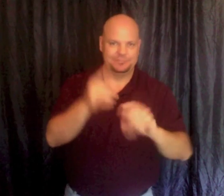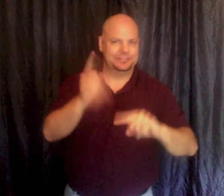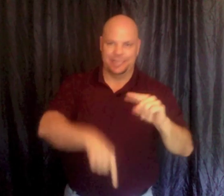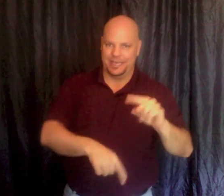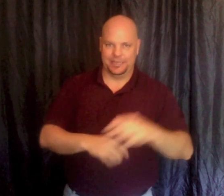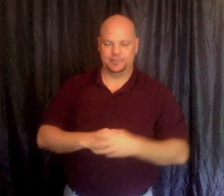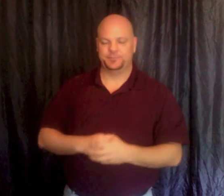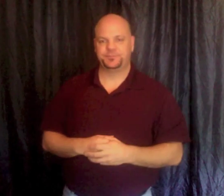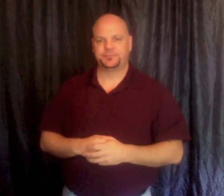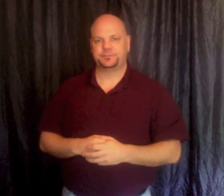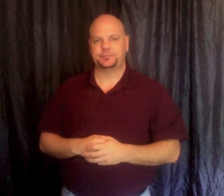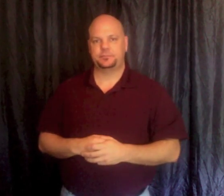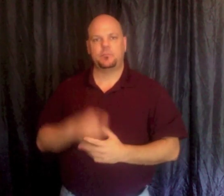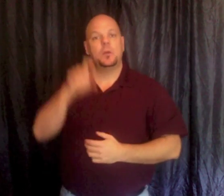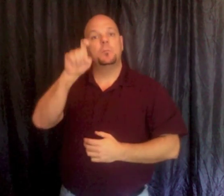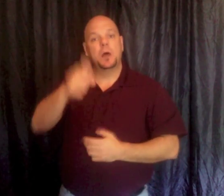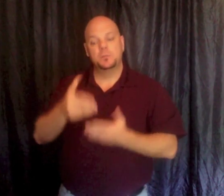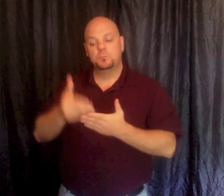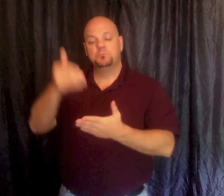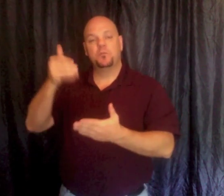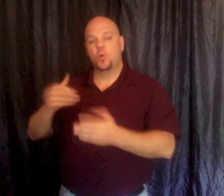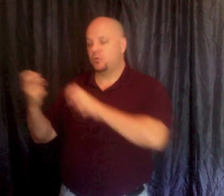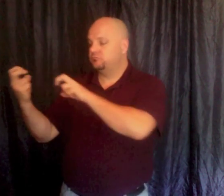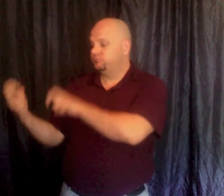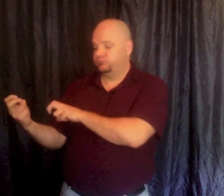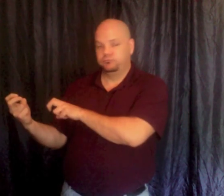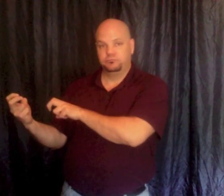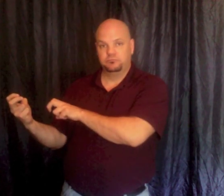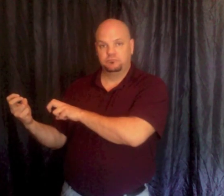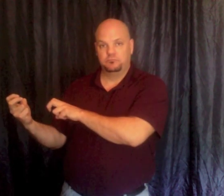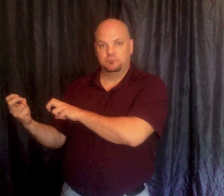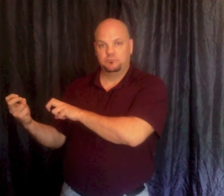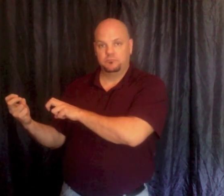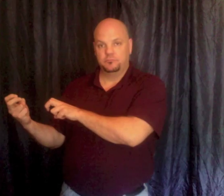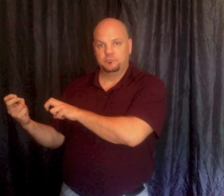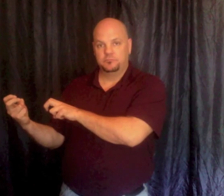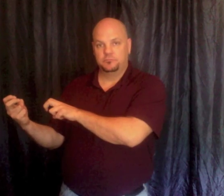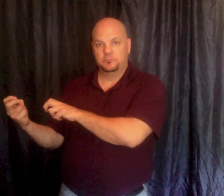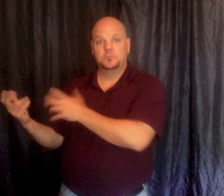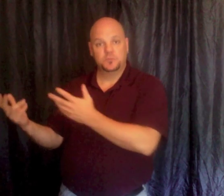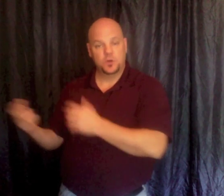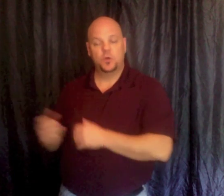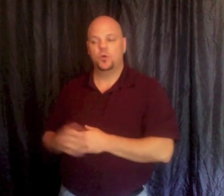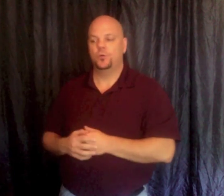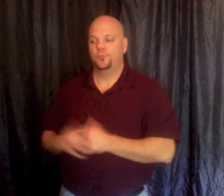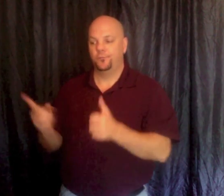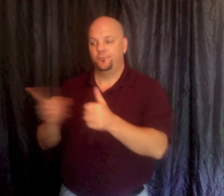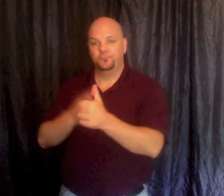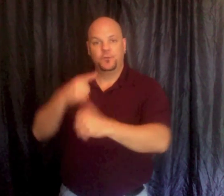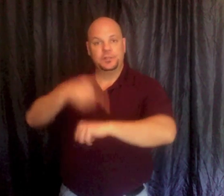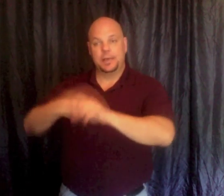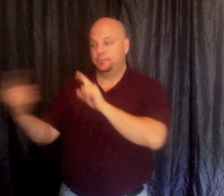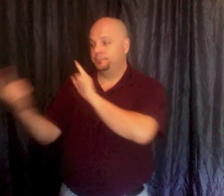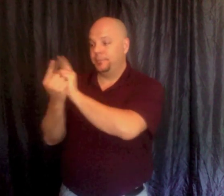It needs to be done separately. So when you go and you meet the teacher for the first time, you can talk about these